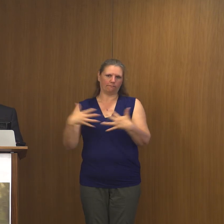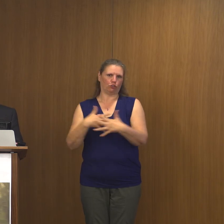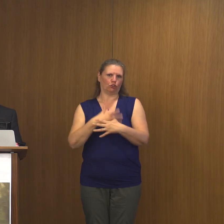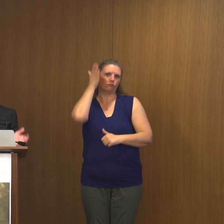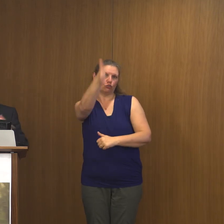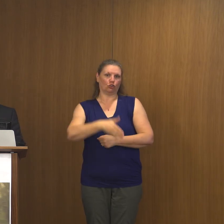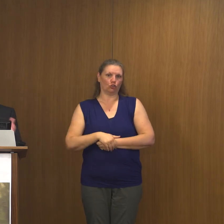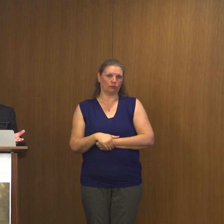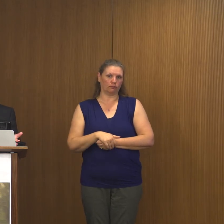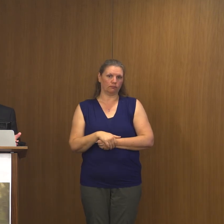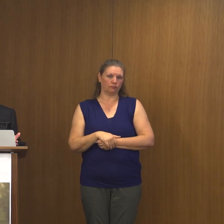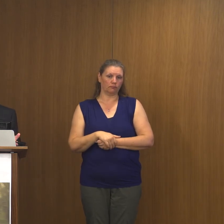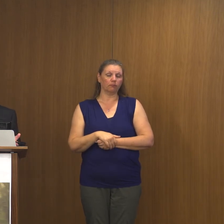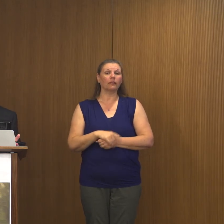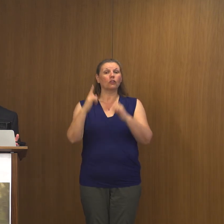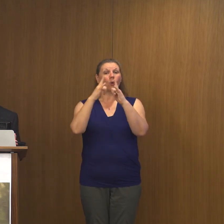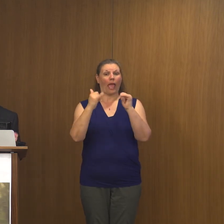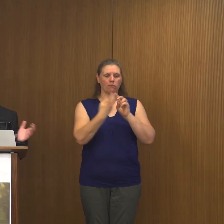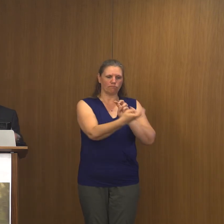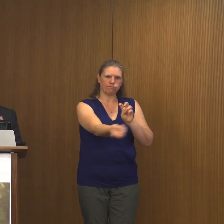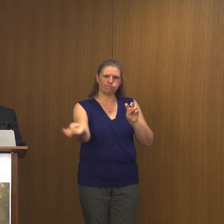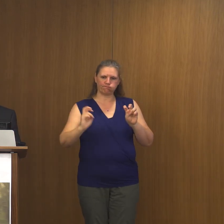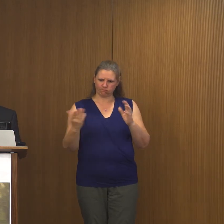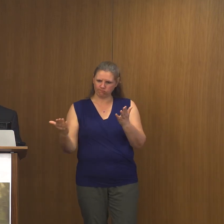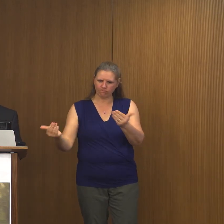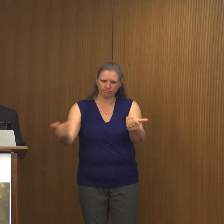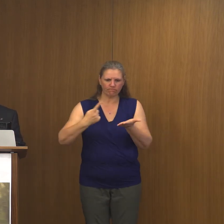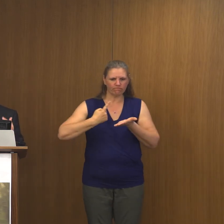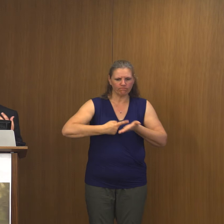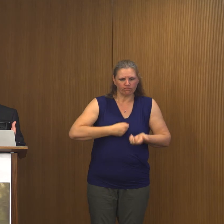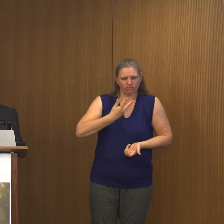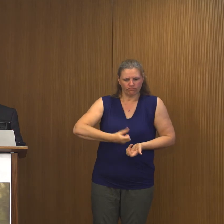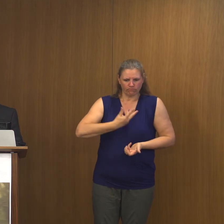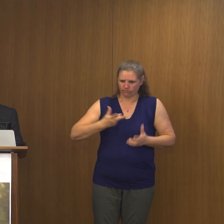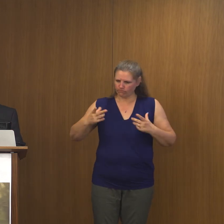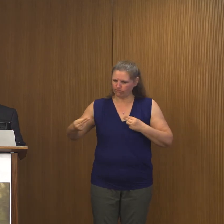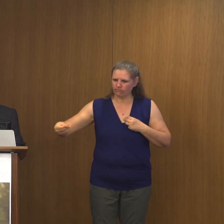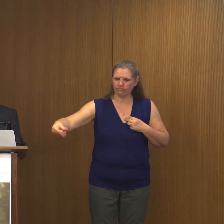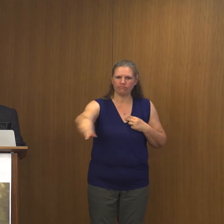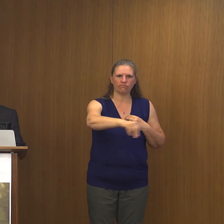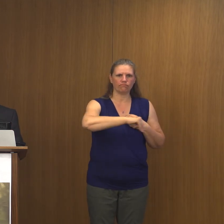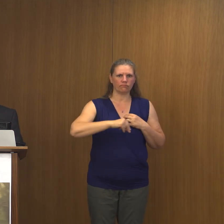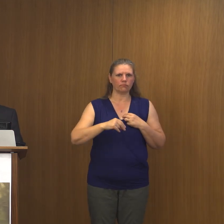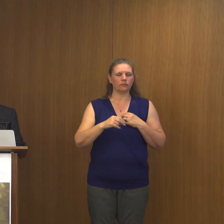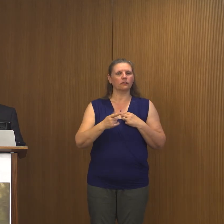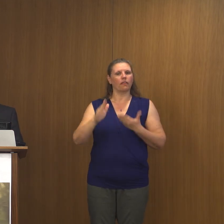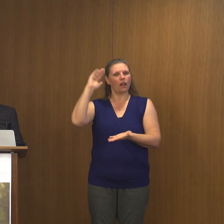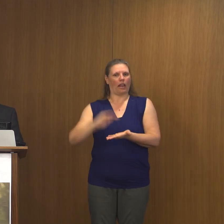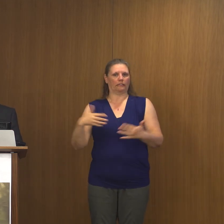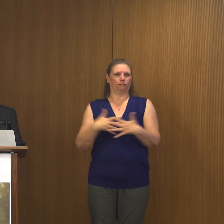By enacting a sharing circle activity at camp, I aim to promote peer-to-peer bonds, so that sharing of experiences with other